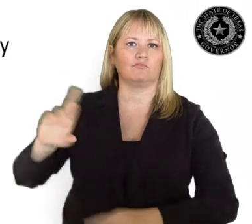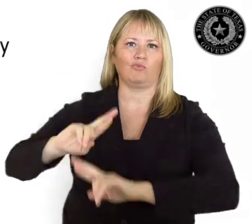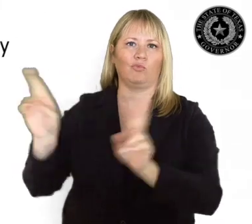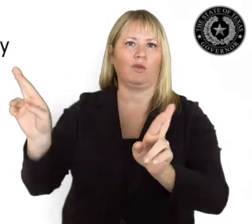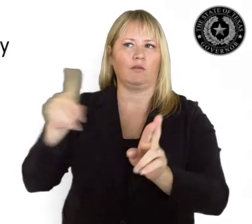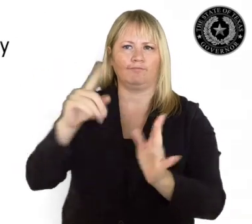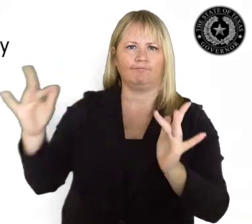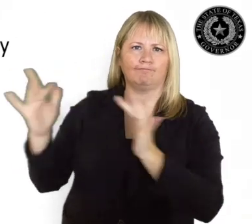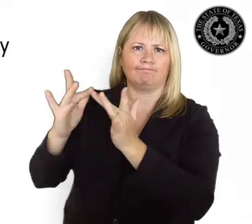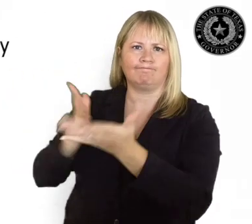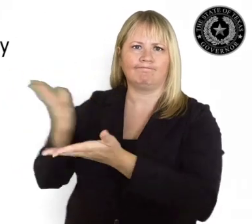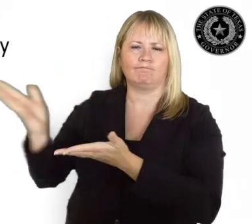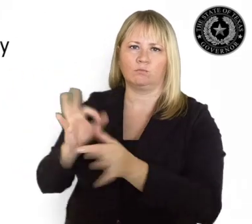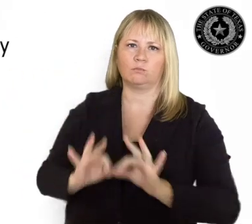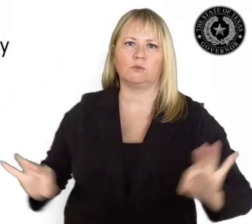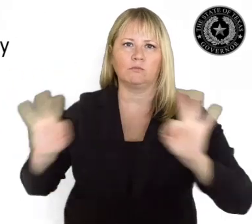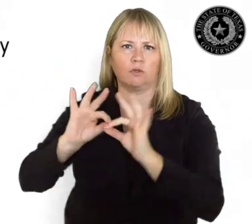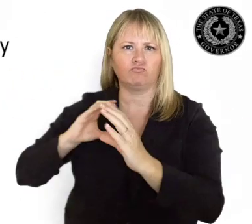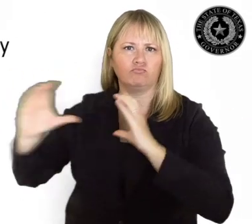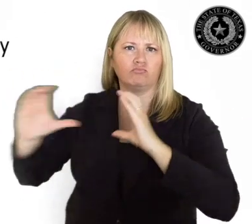with TABC.